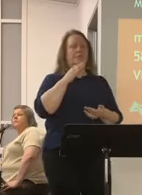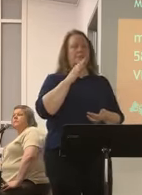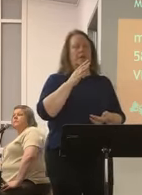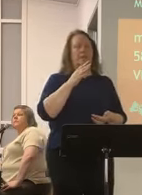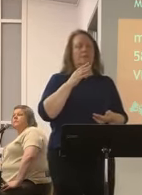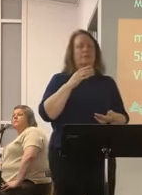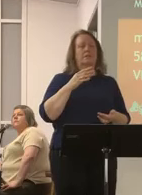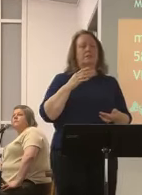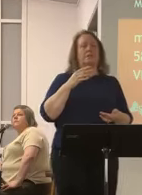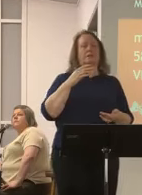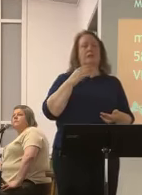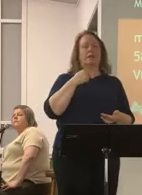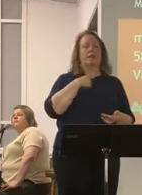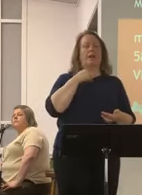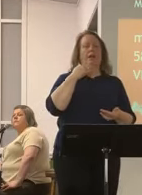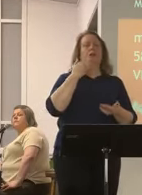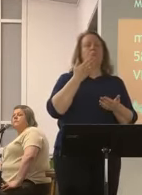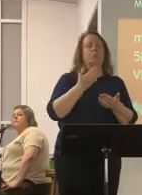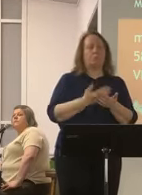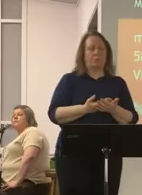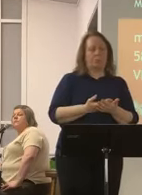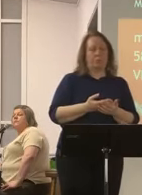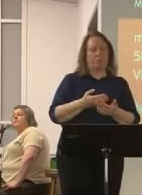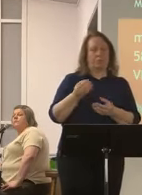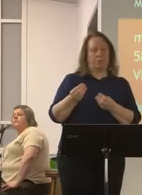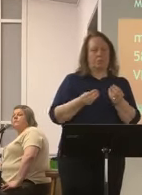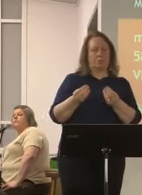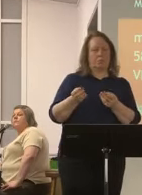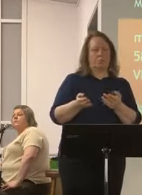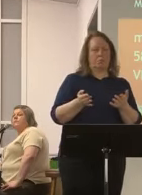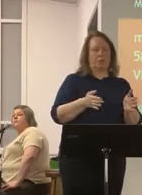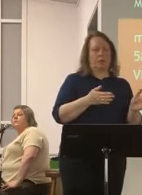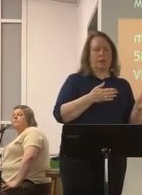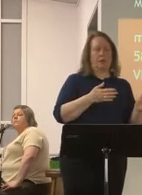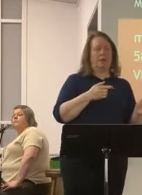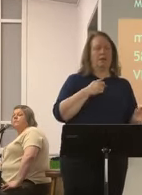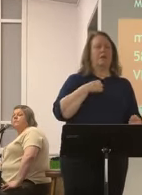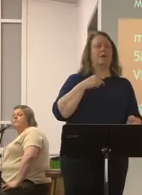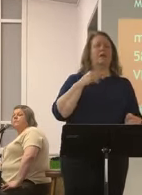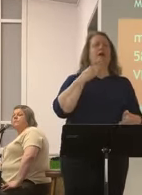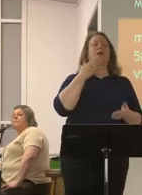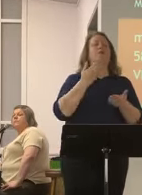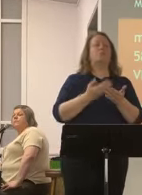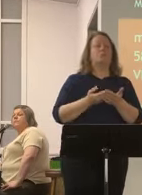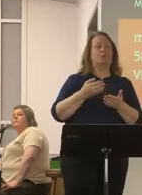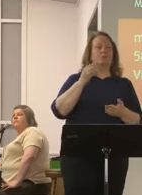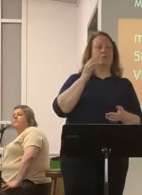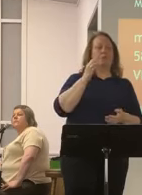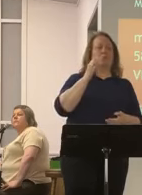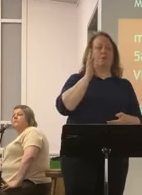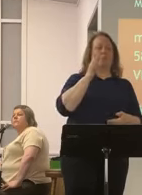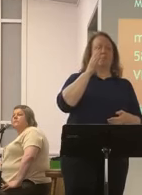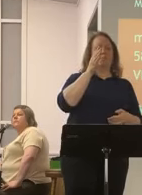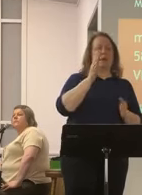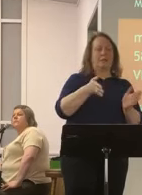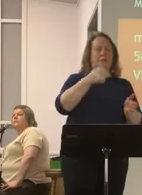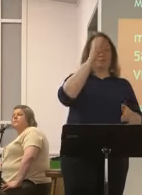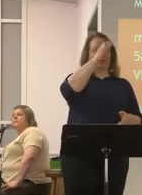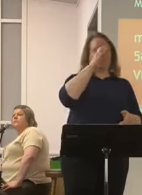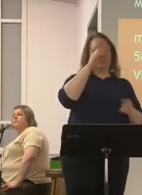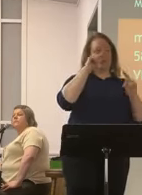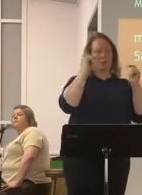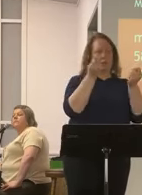for Memorial Baptist Church, yes or no. And I affirm the pastor search team as recommended by the elders and